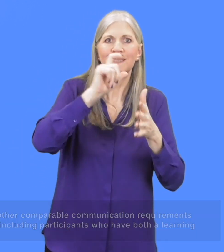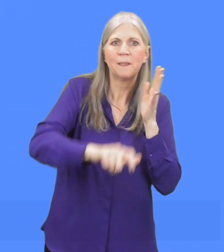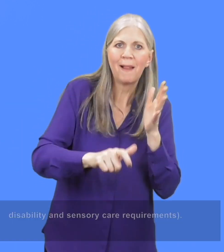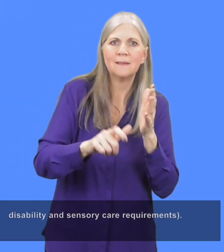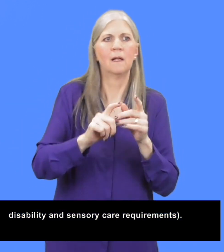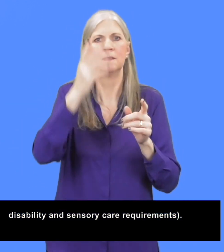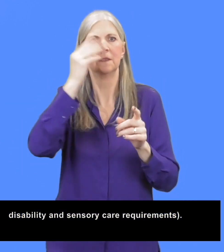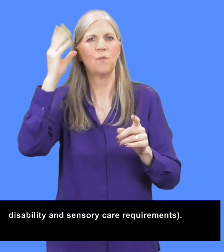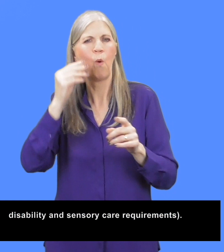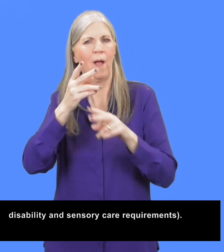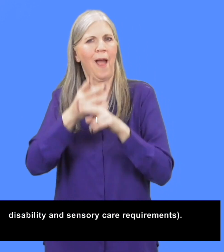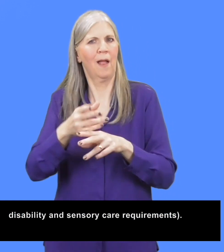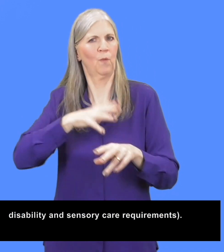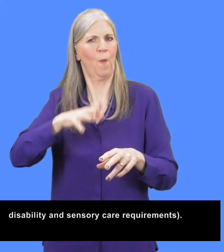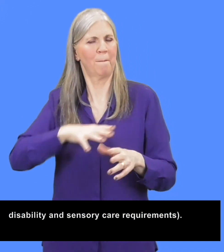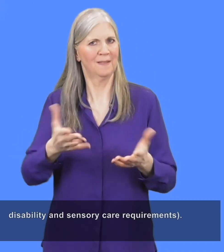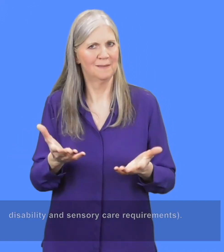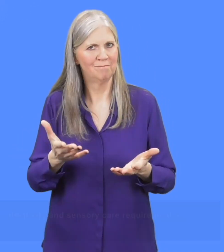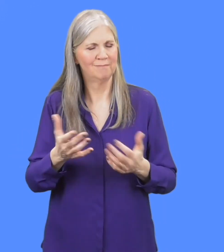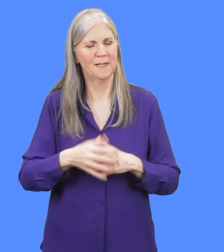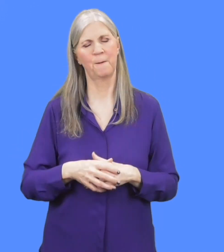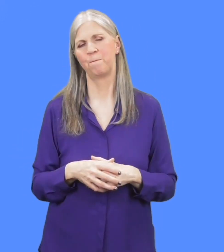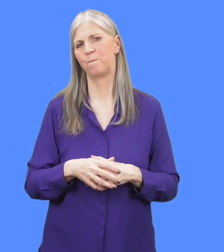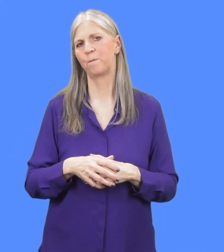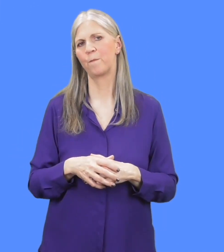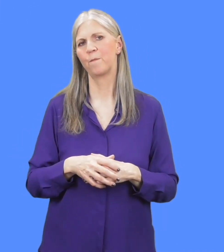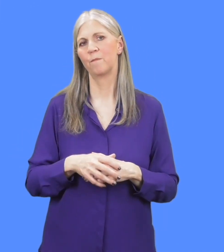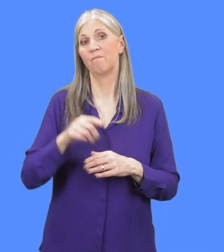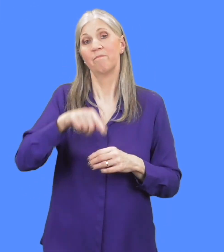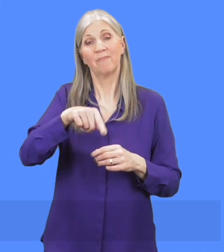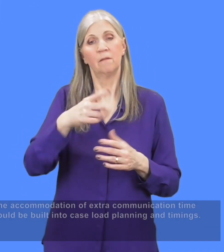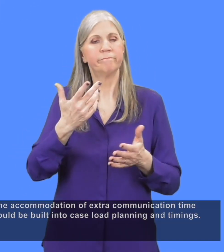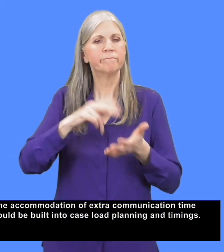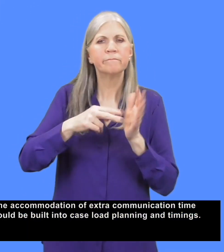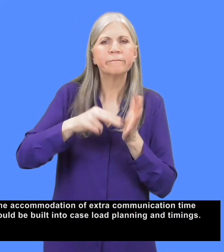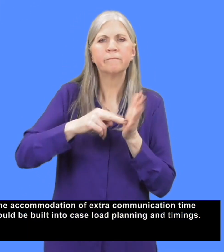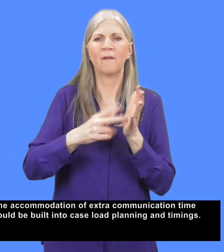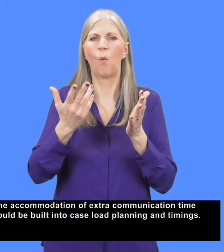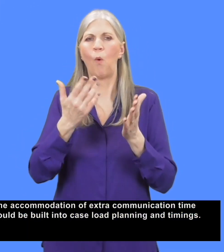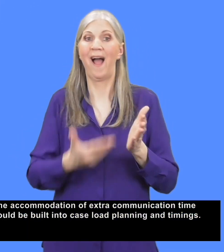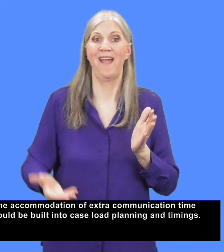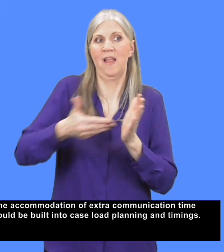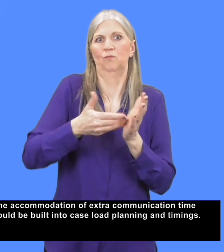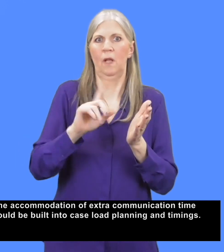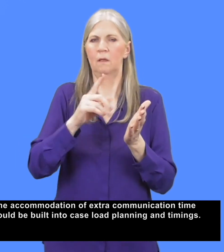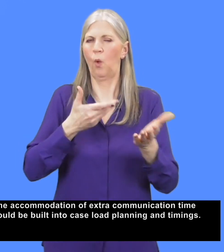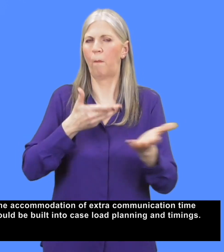disability and sensory care requirements. The accommodation of extra communication time should be built